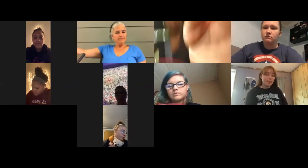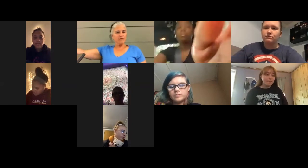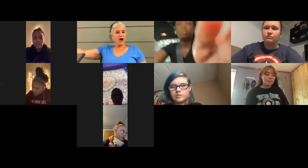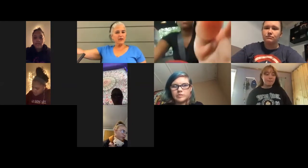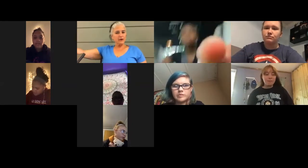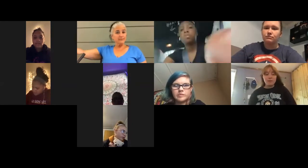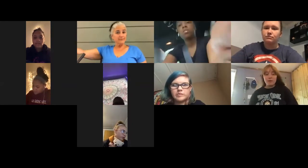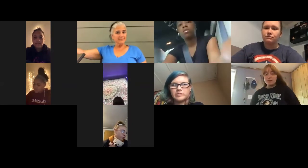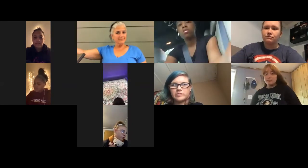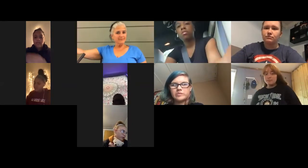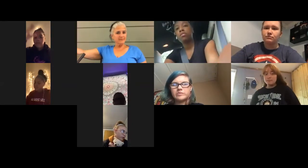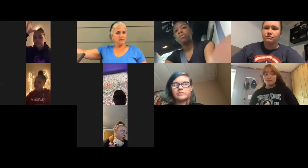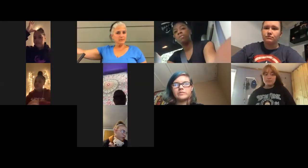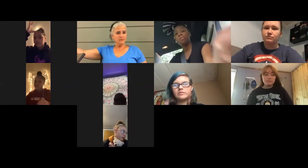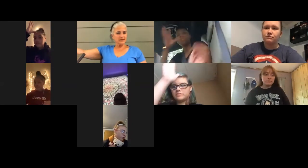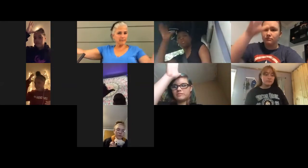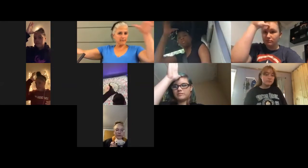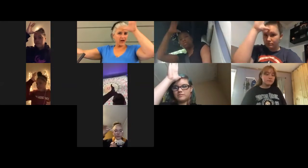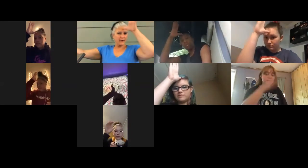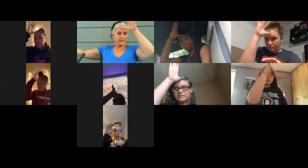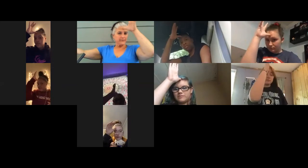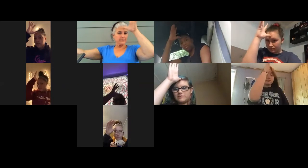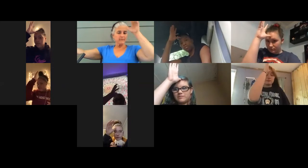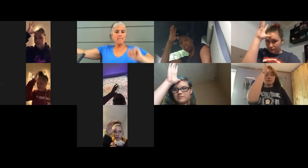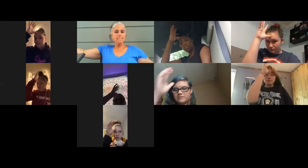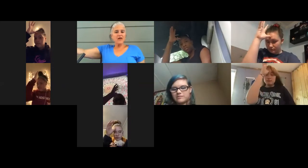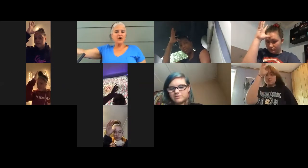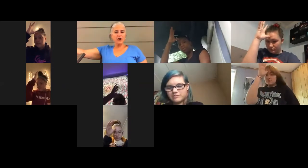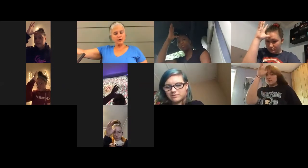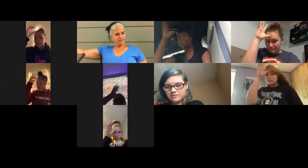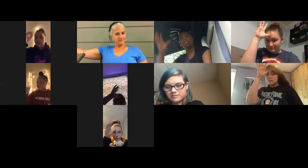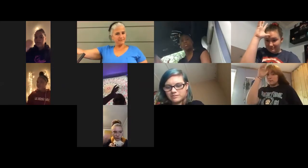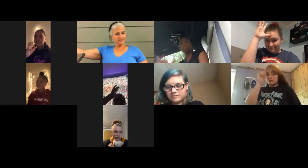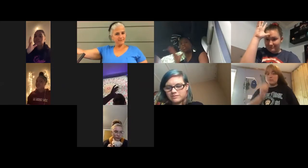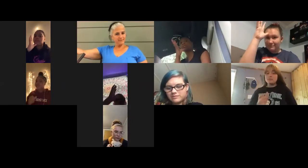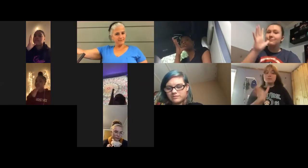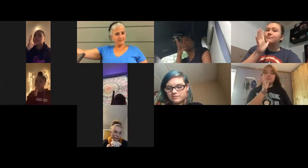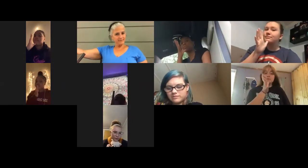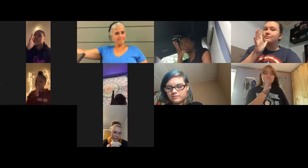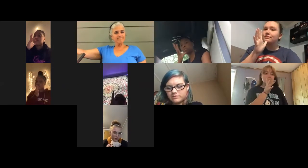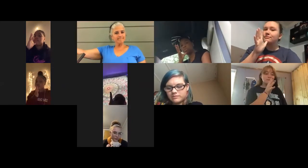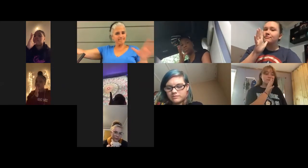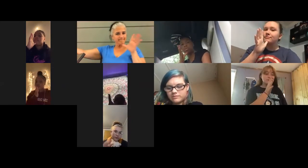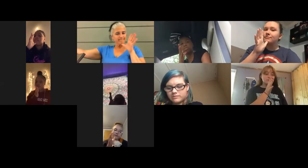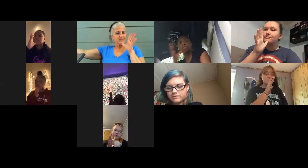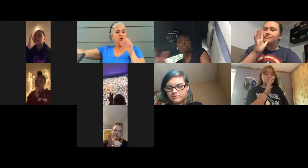Dad or father. Yep, father, mother.